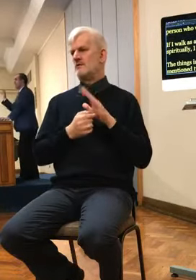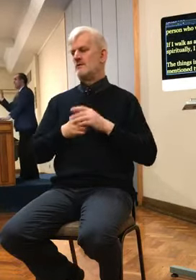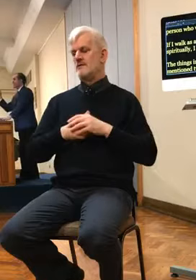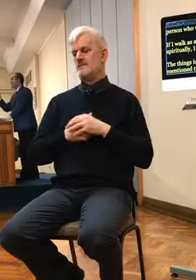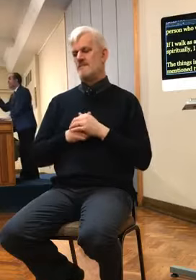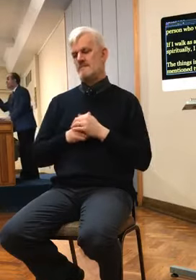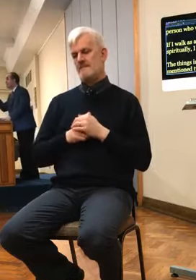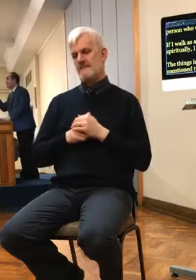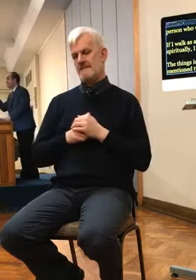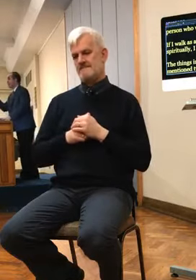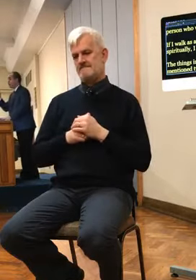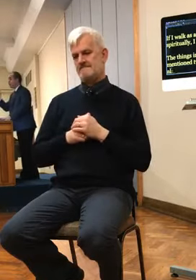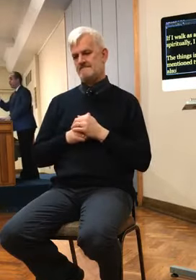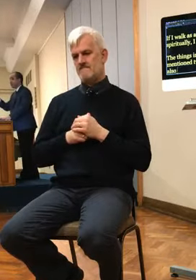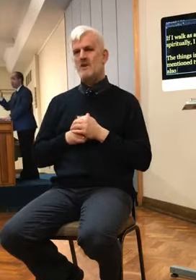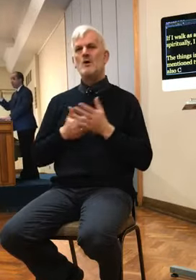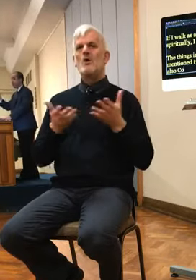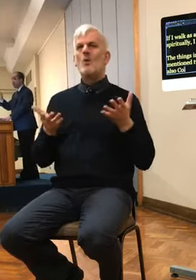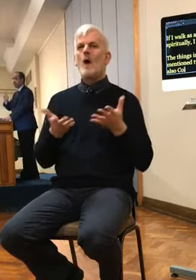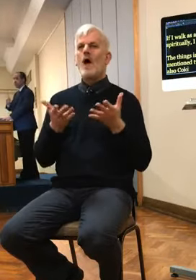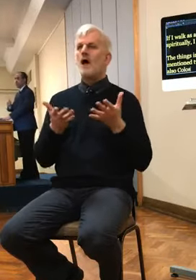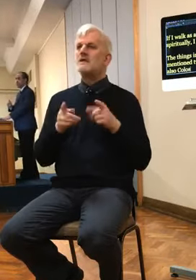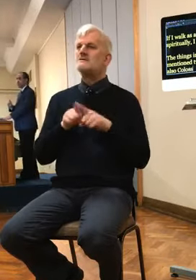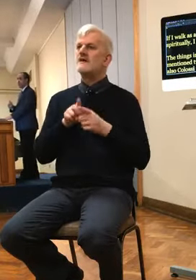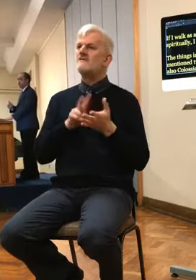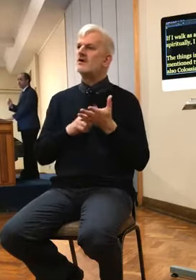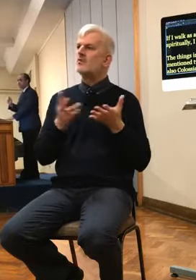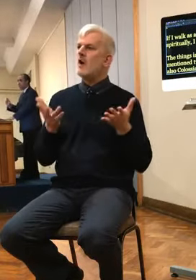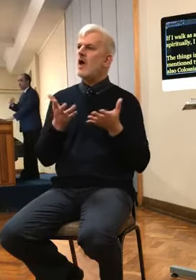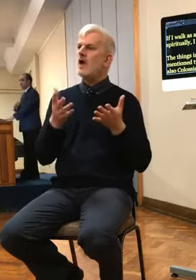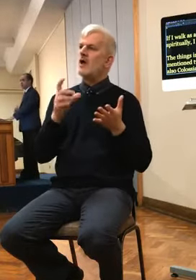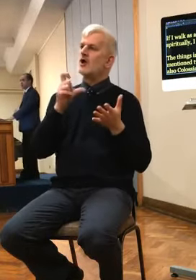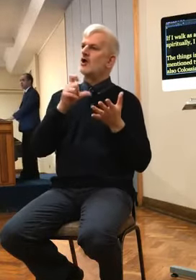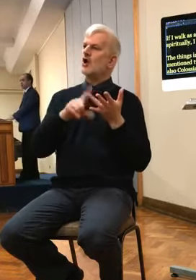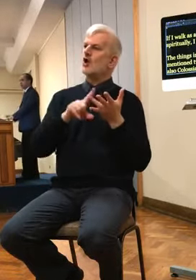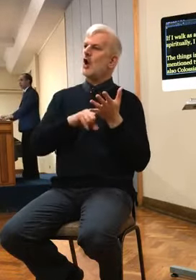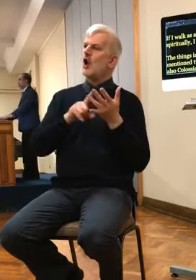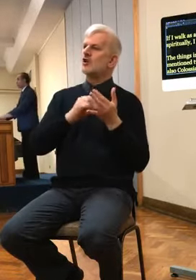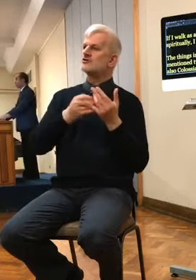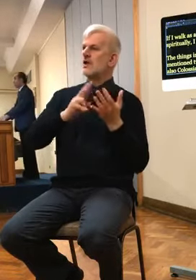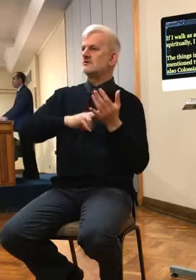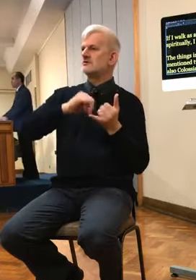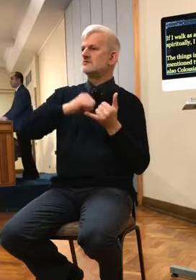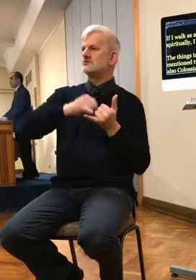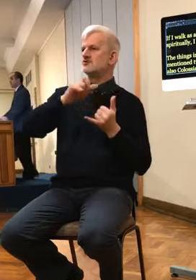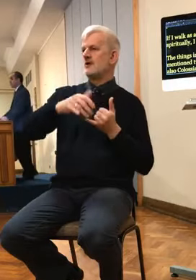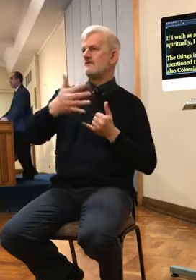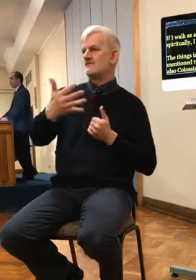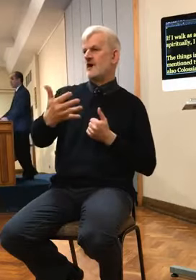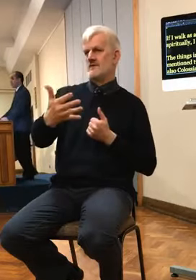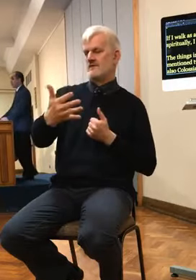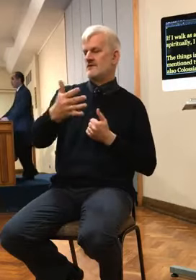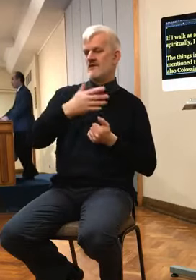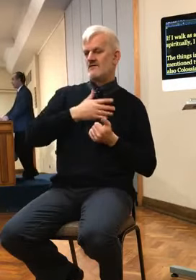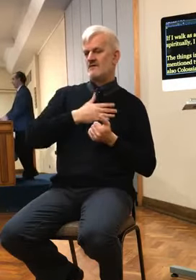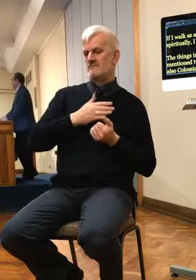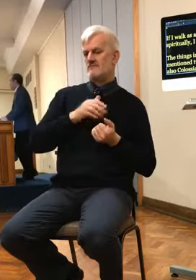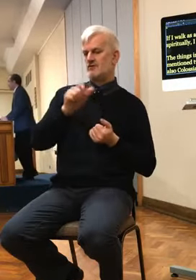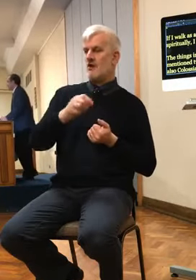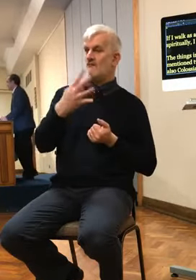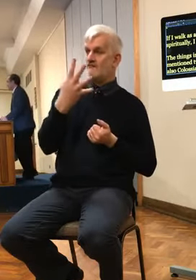5. The same, you find the same admonition, the same exhortation. Paul says in Colossians 4, verse